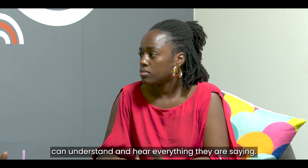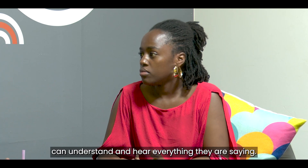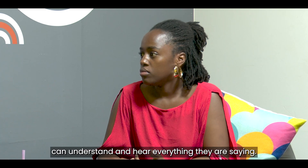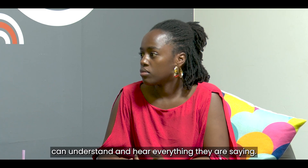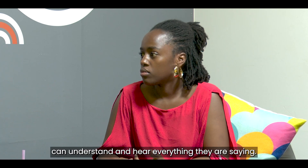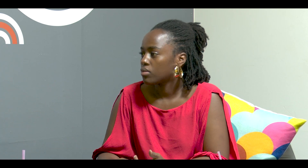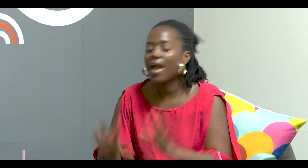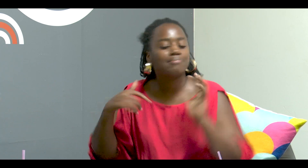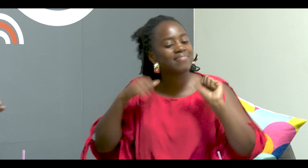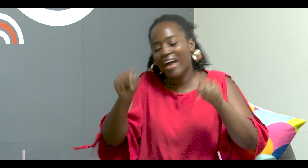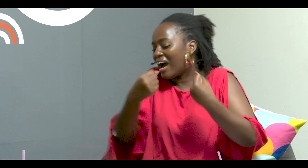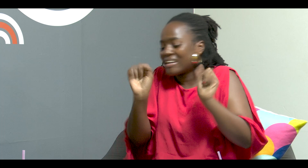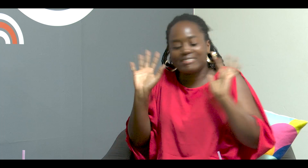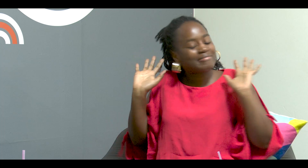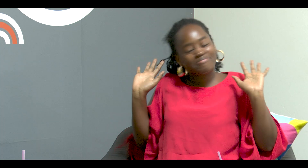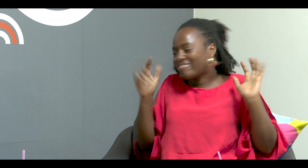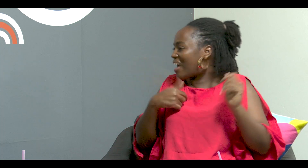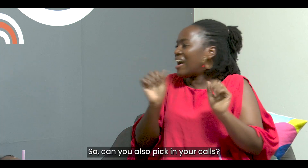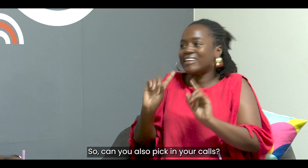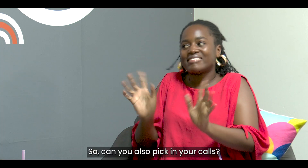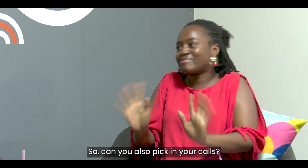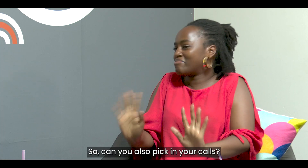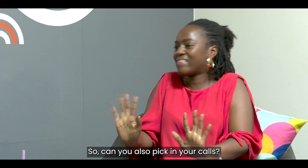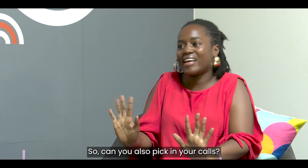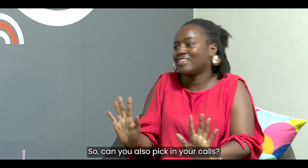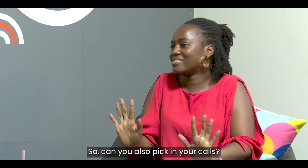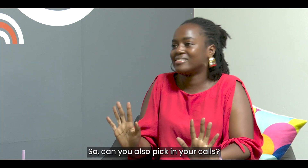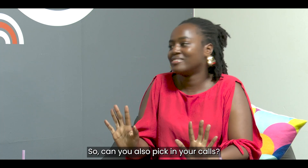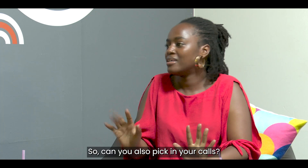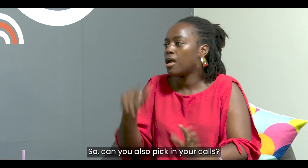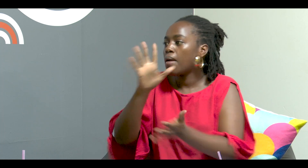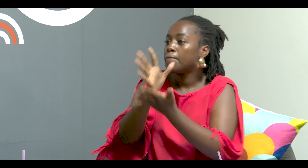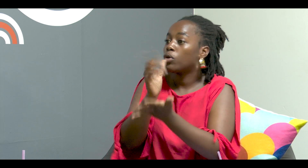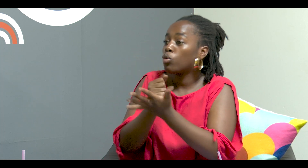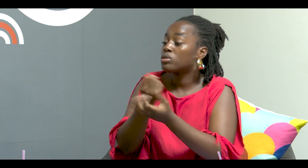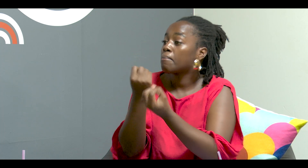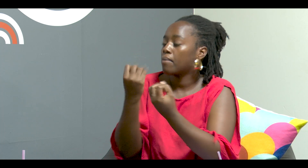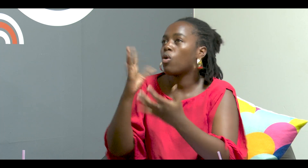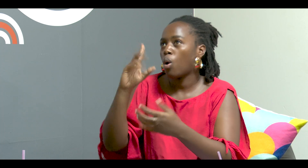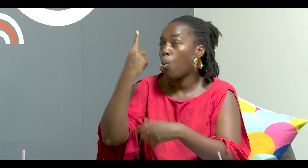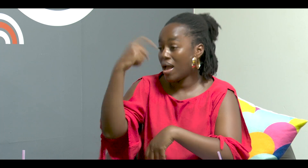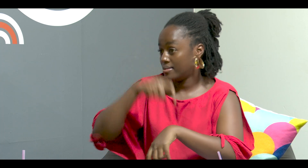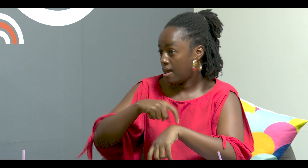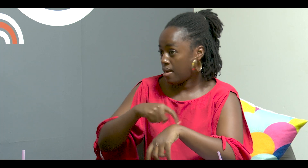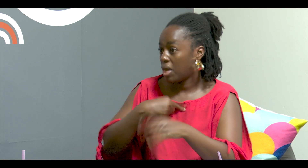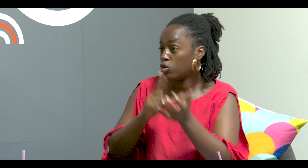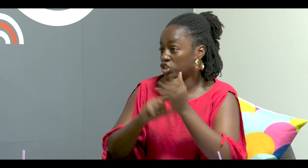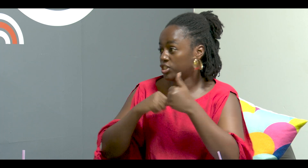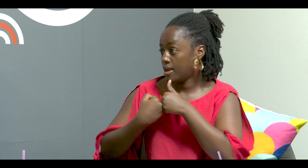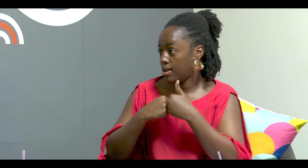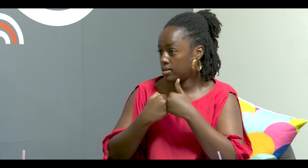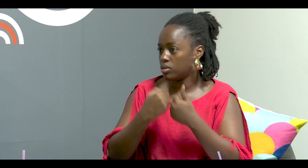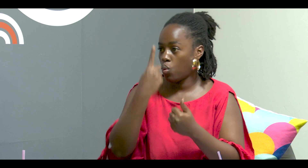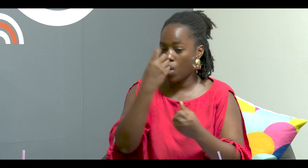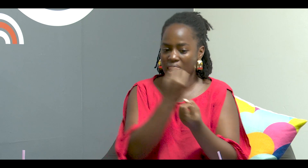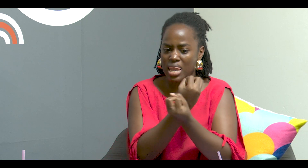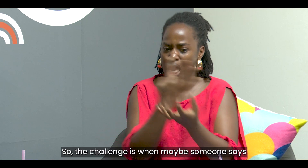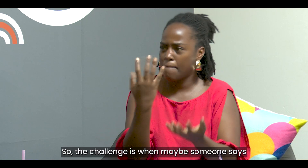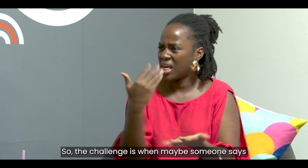saying. So can you also pick, calls? Pick new ones. So the